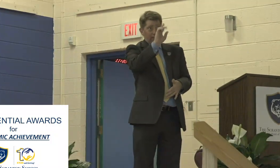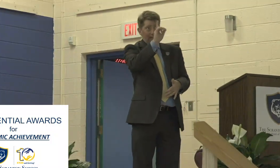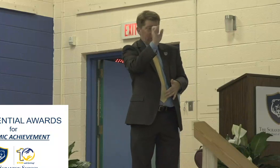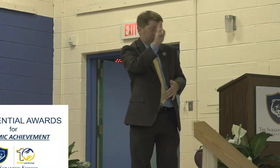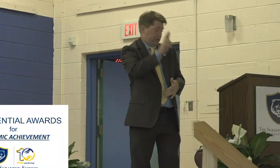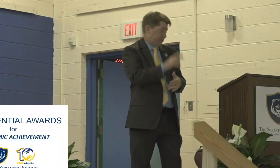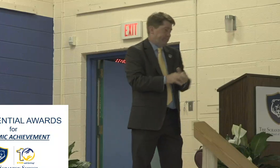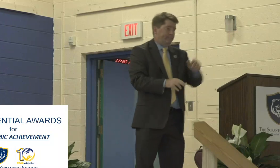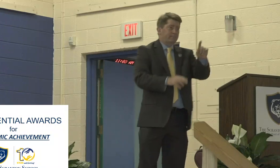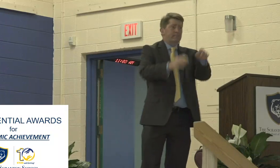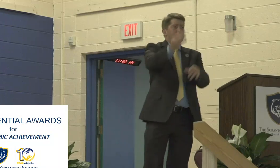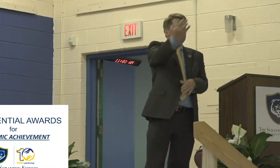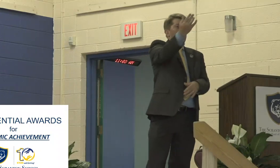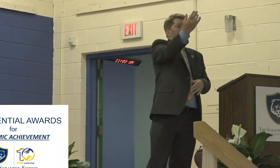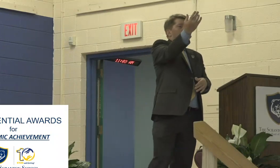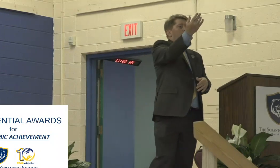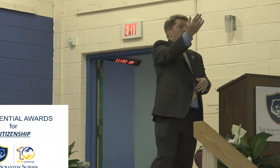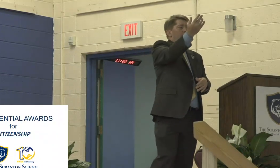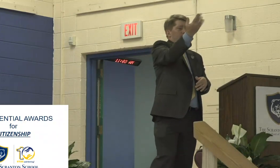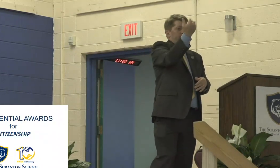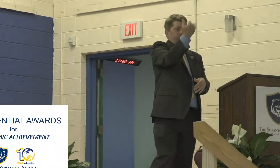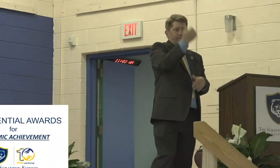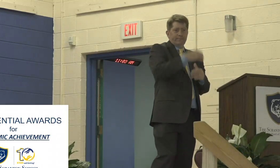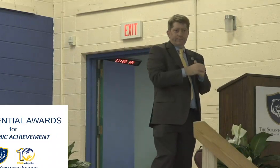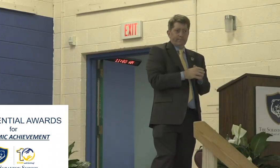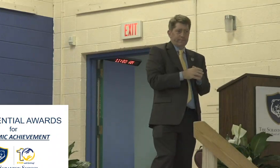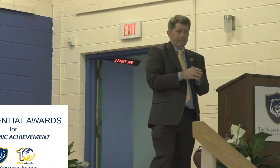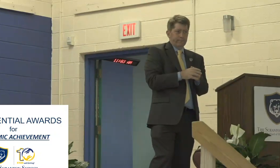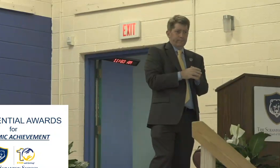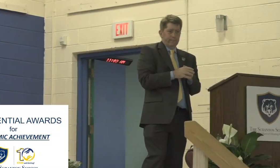citizen, Jacob Decker. Hold on, come here.